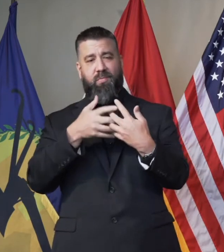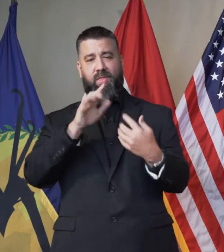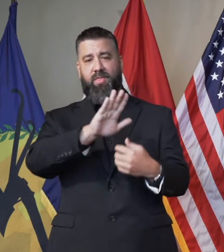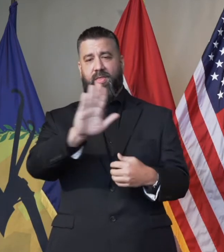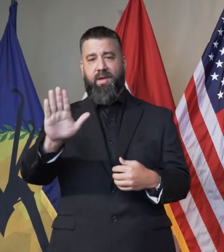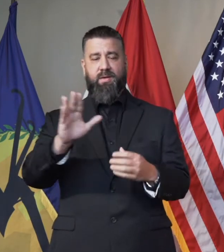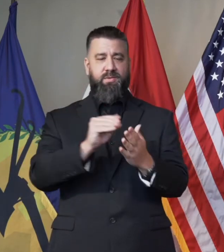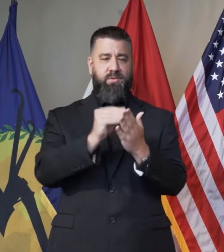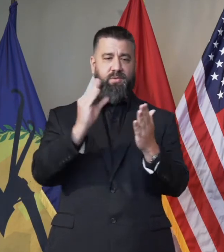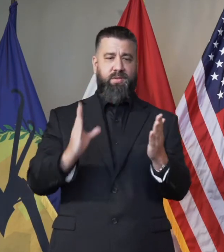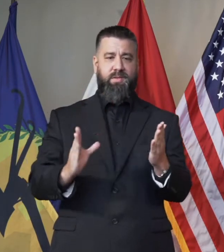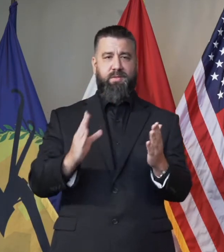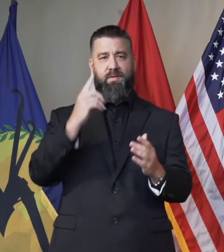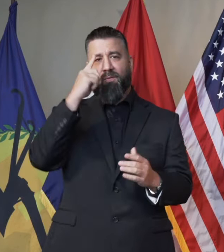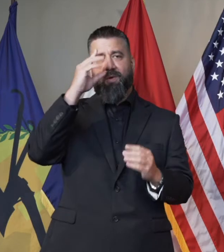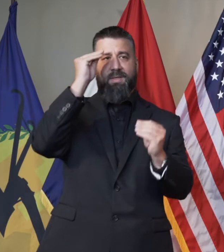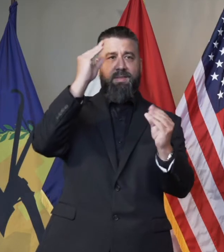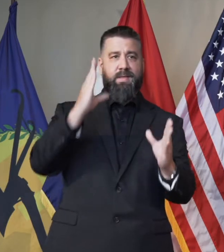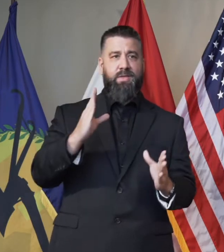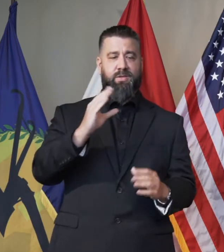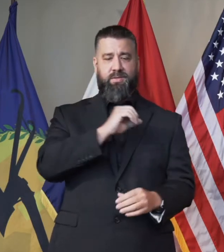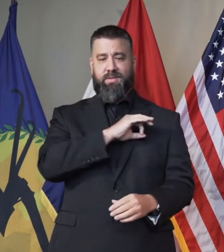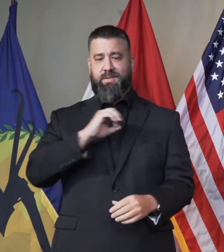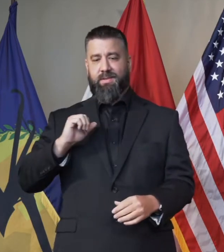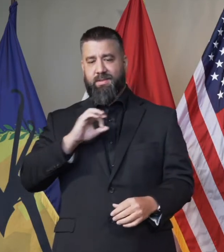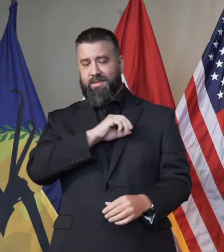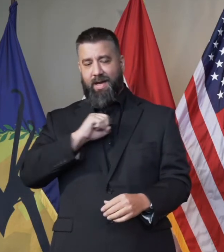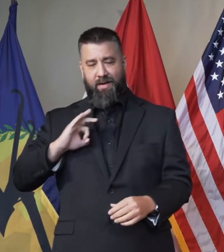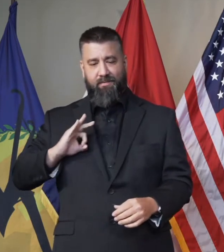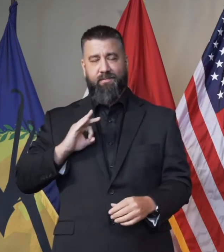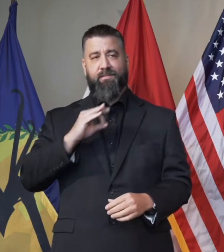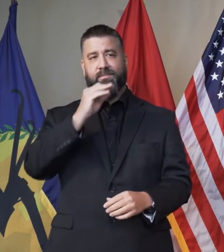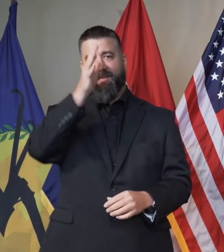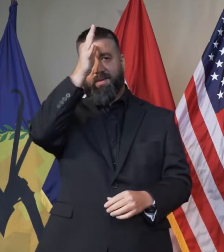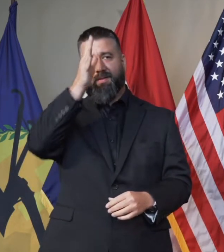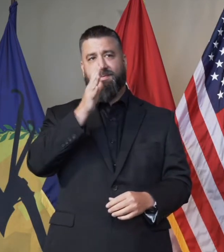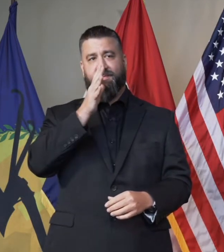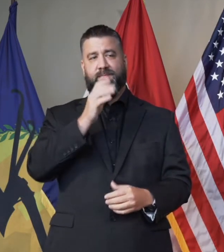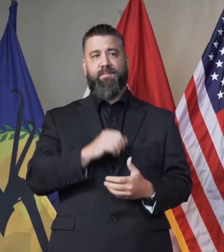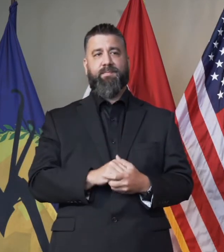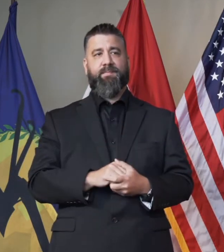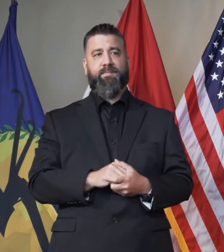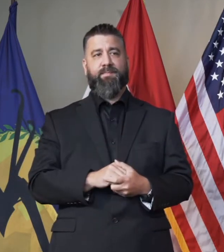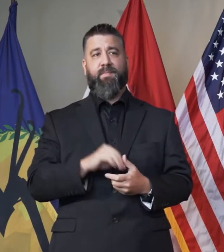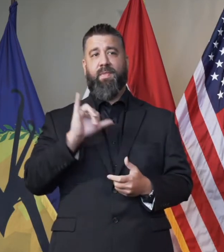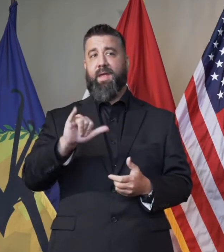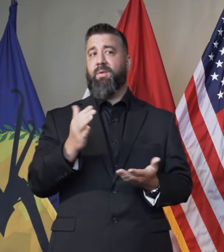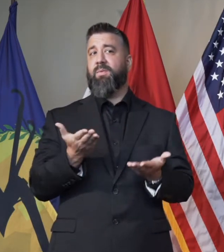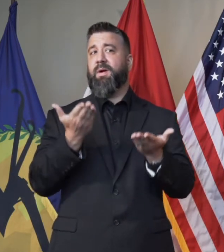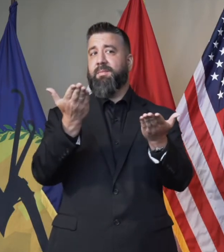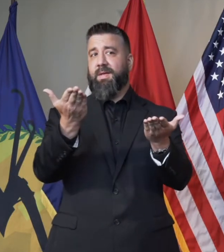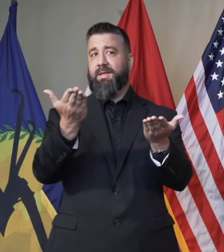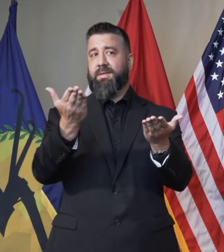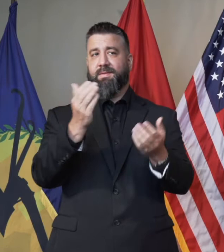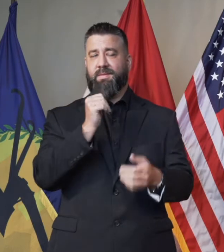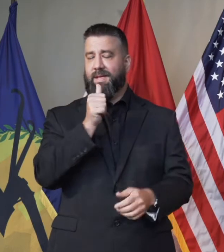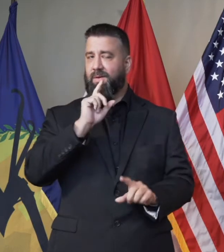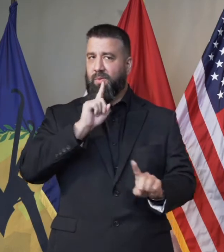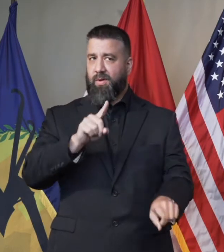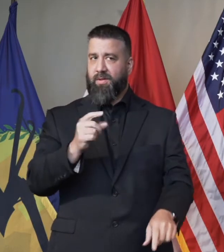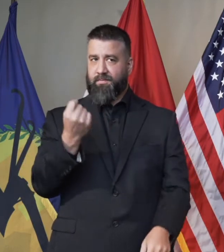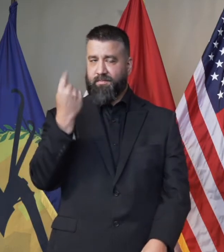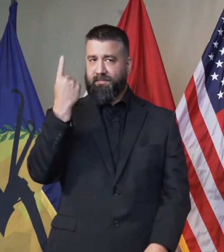teachers, for their staff, and for their parents. This is a recommendation, not a mandate. And